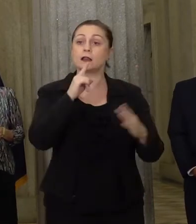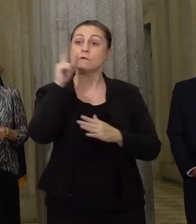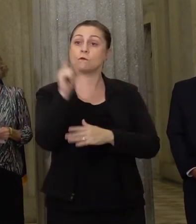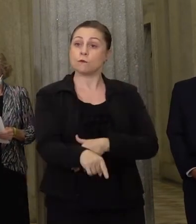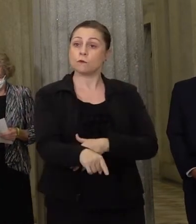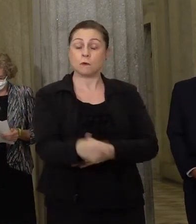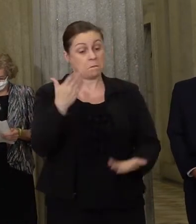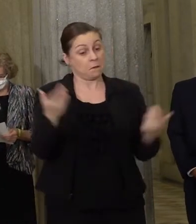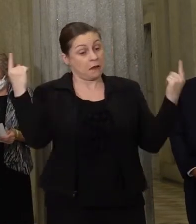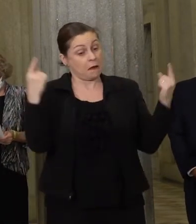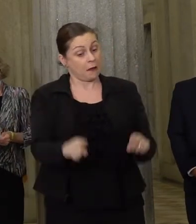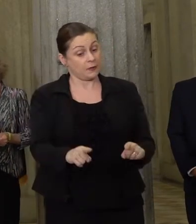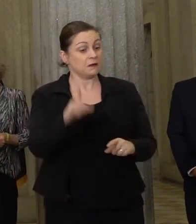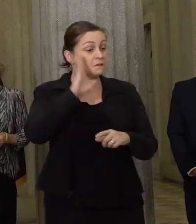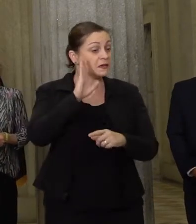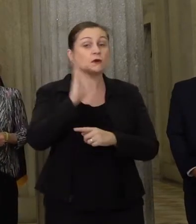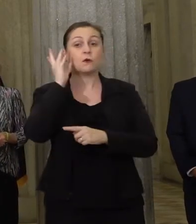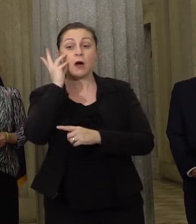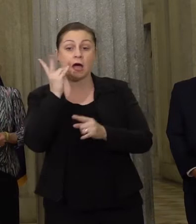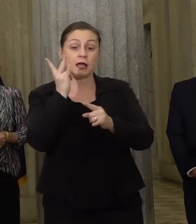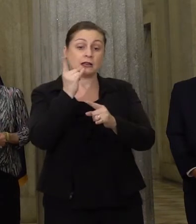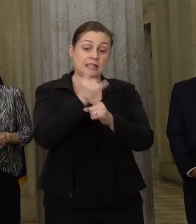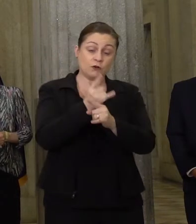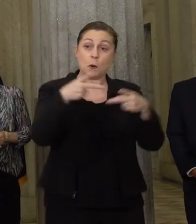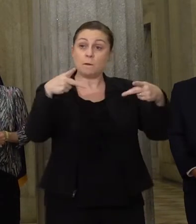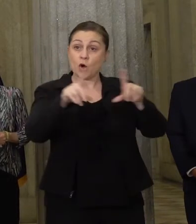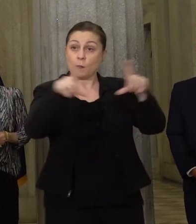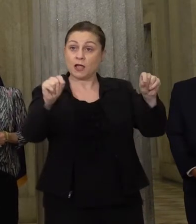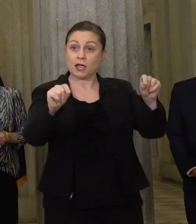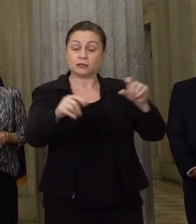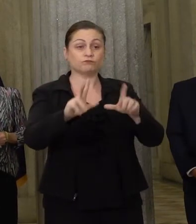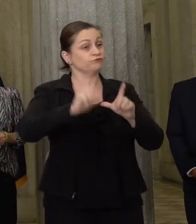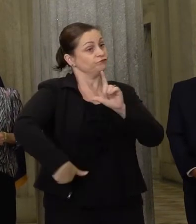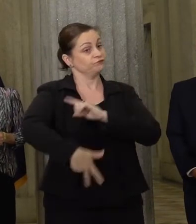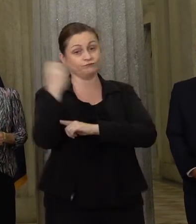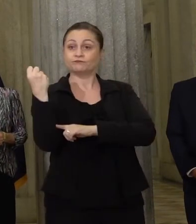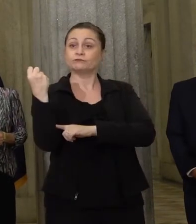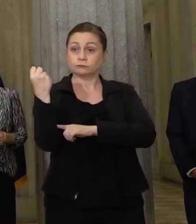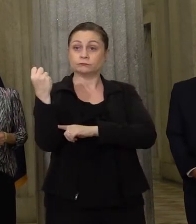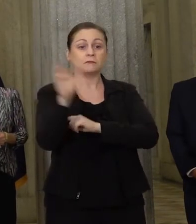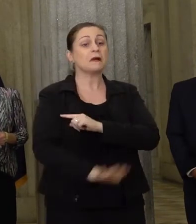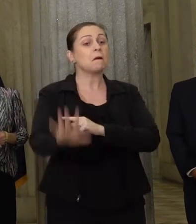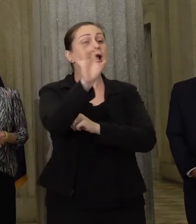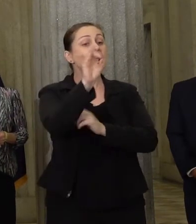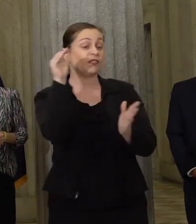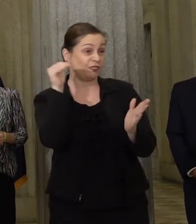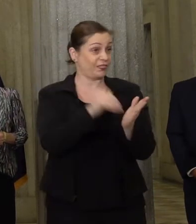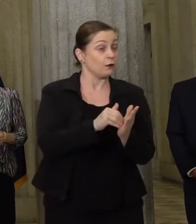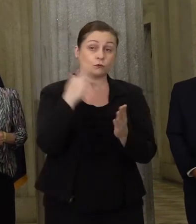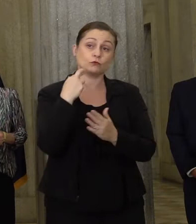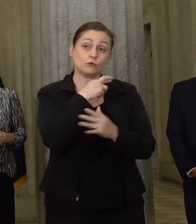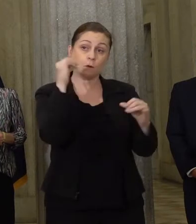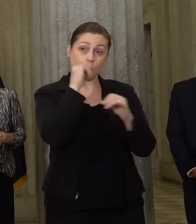permits suspended by the State Department of Revenue. There are about 8,000 restaurants and bars that are permitted by the